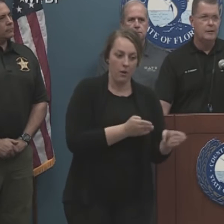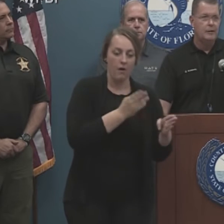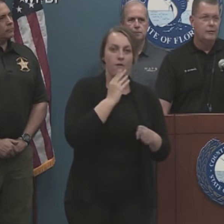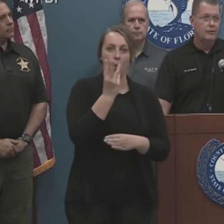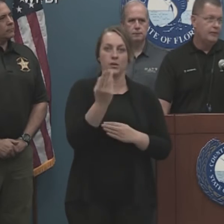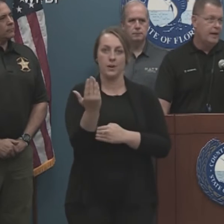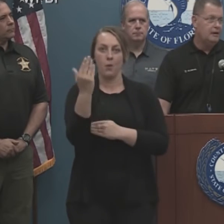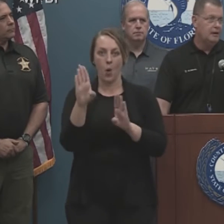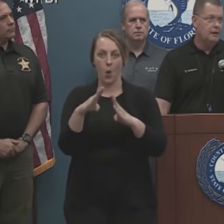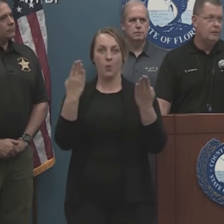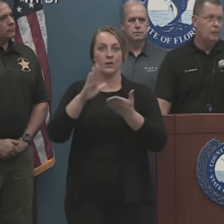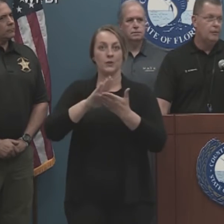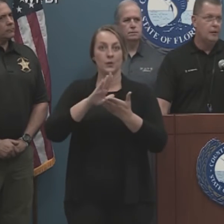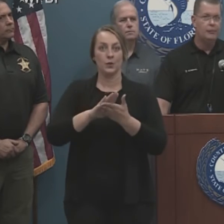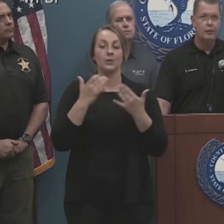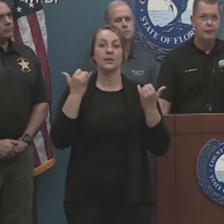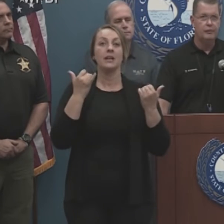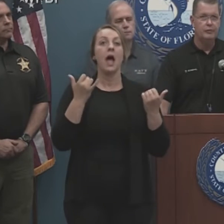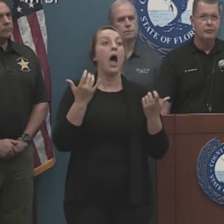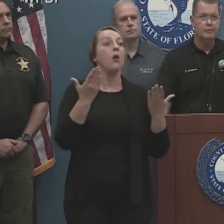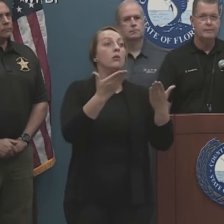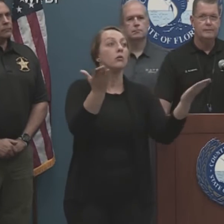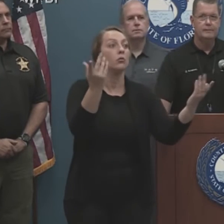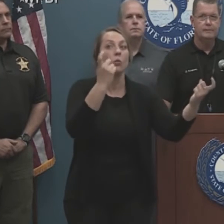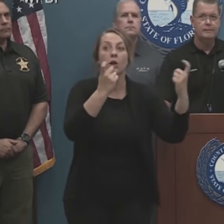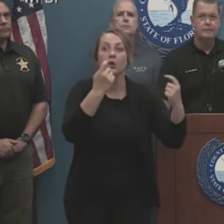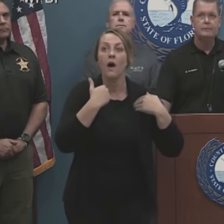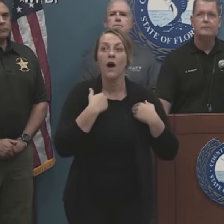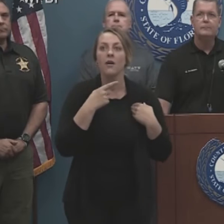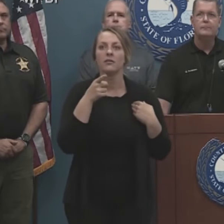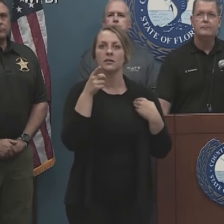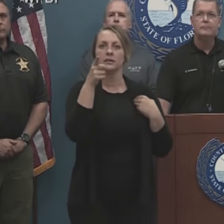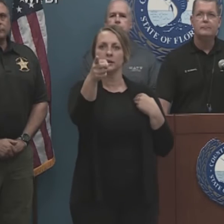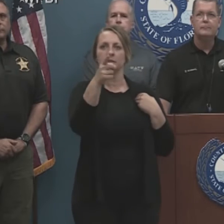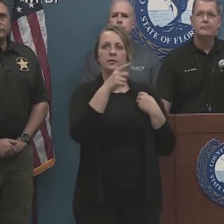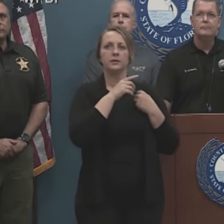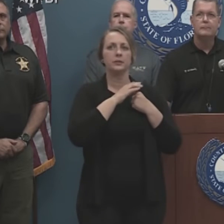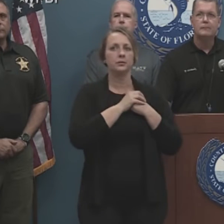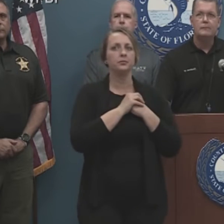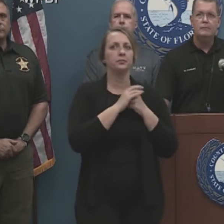morning. So for that, I'd like to open it up to questions.